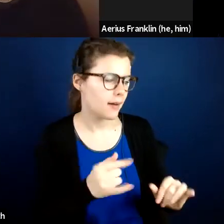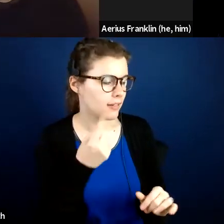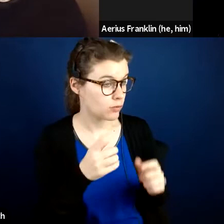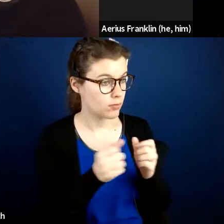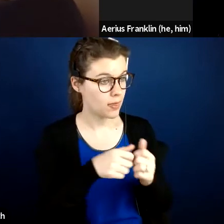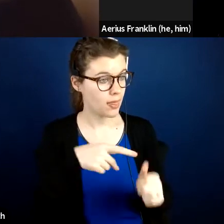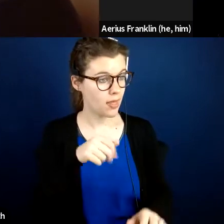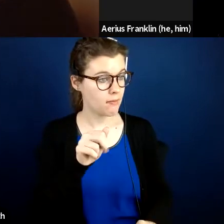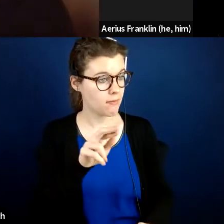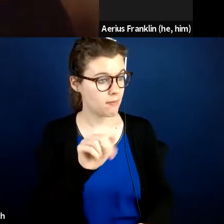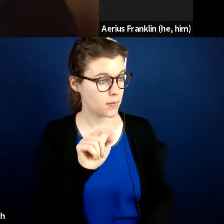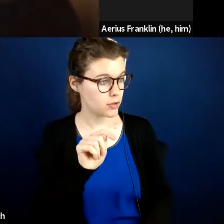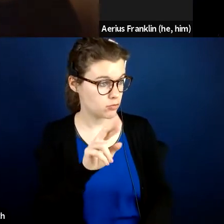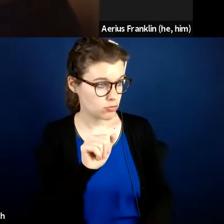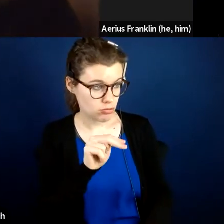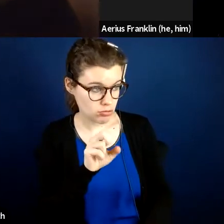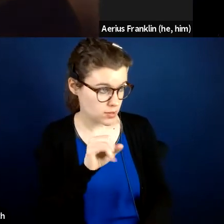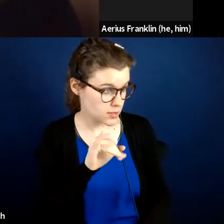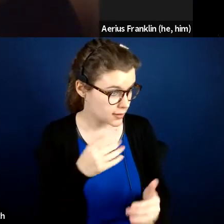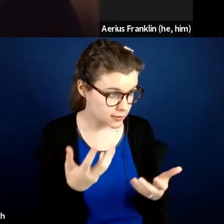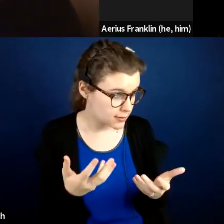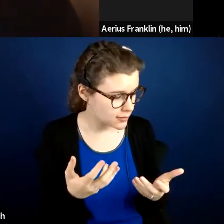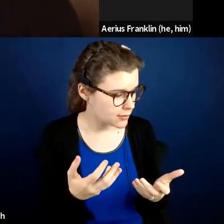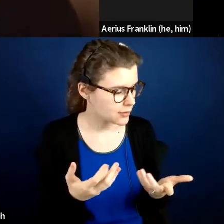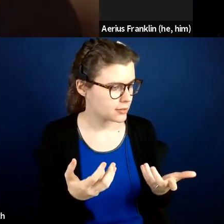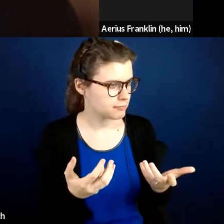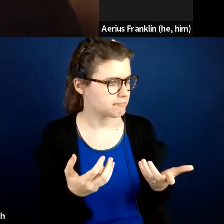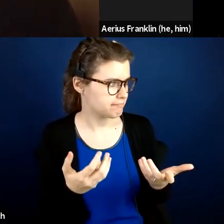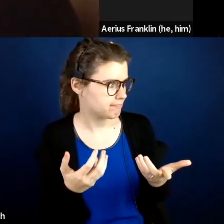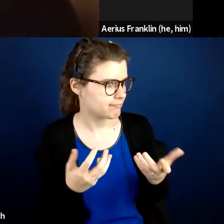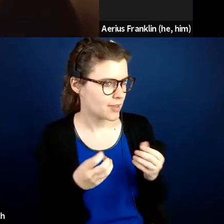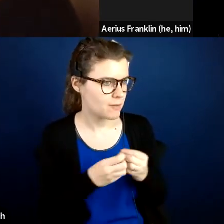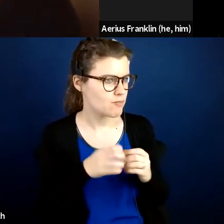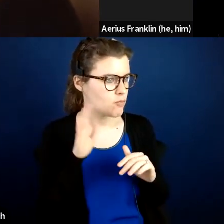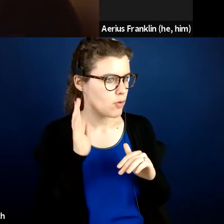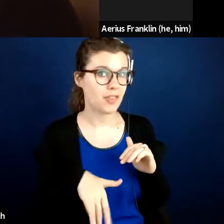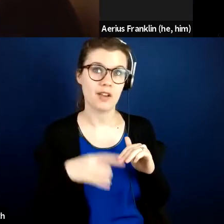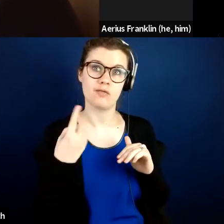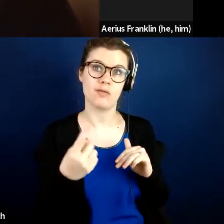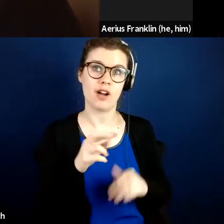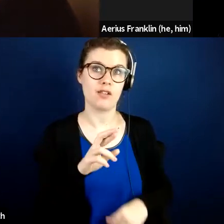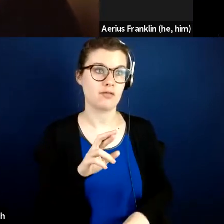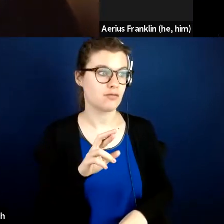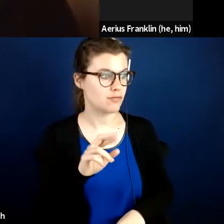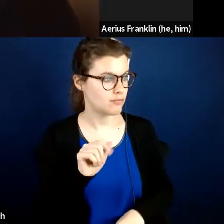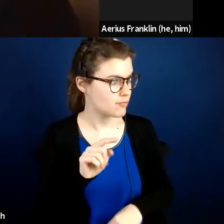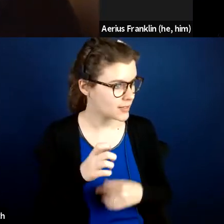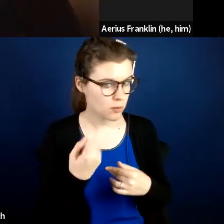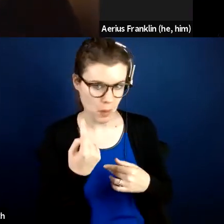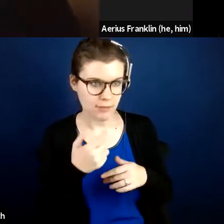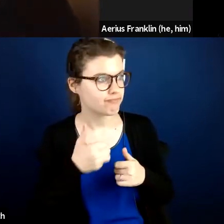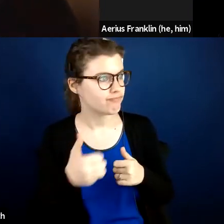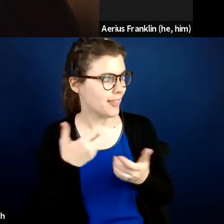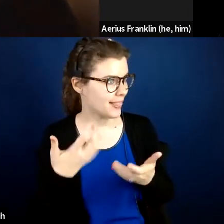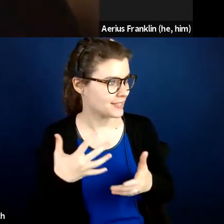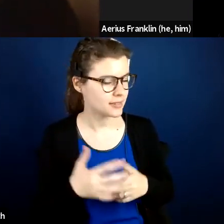though, I don't know. You can, it is more than the fixed rate or fixed route. So